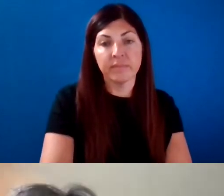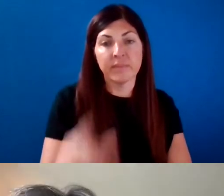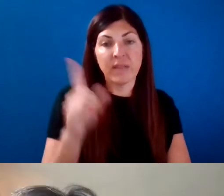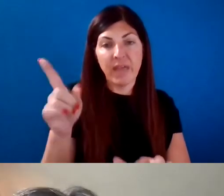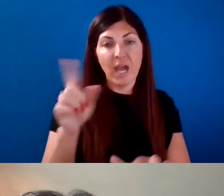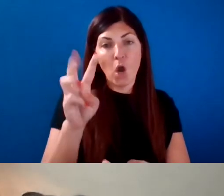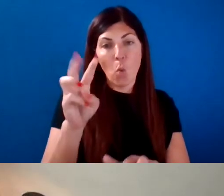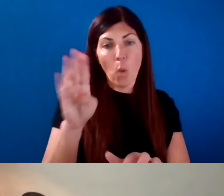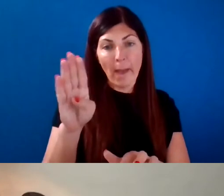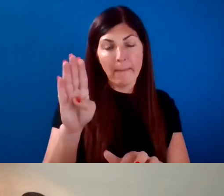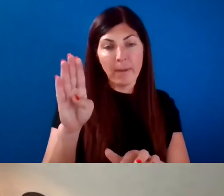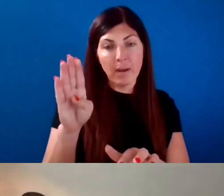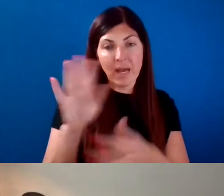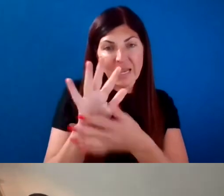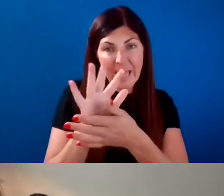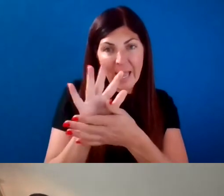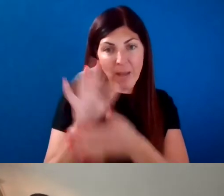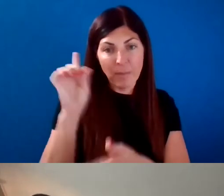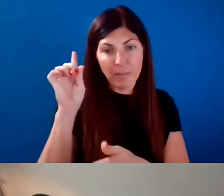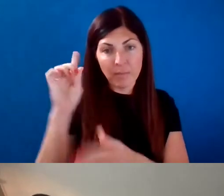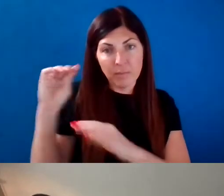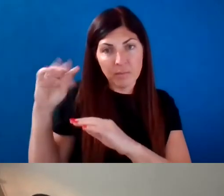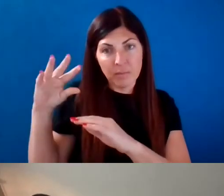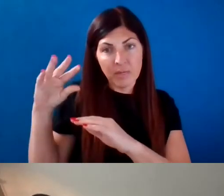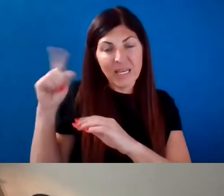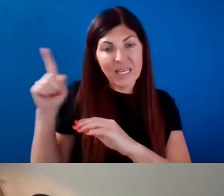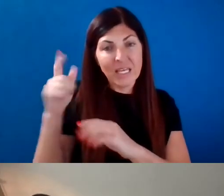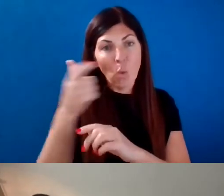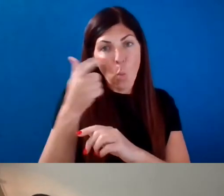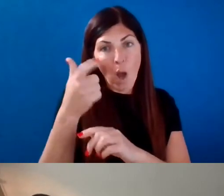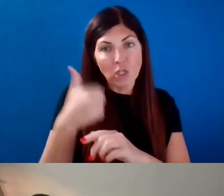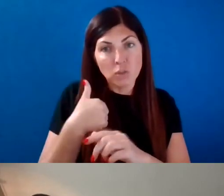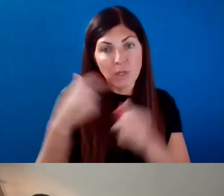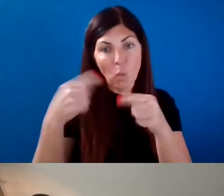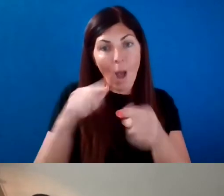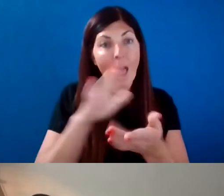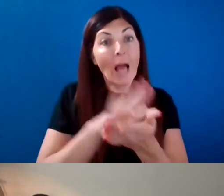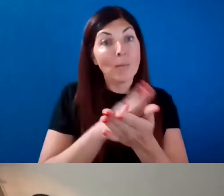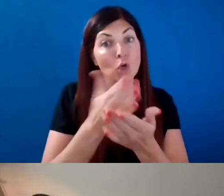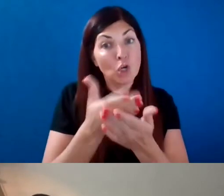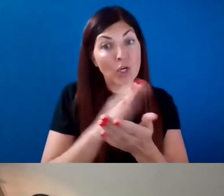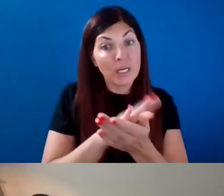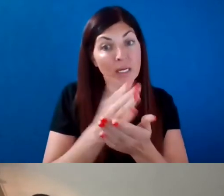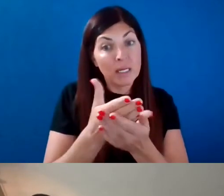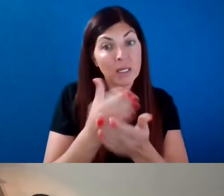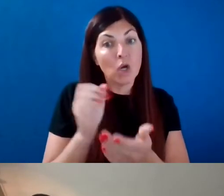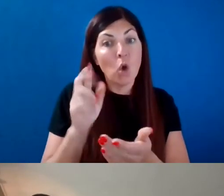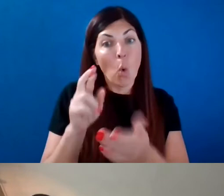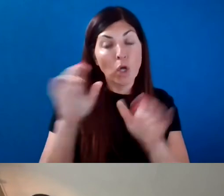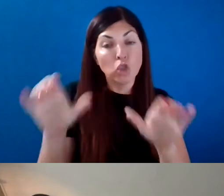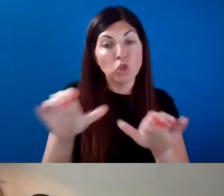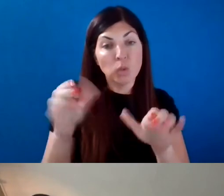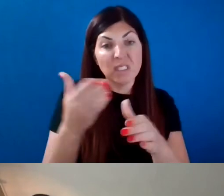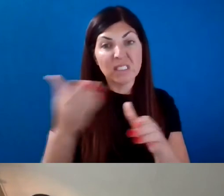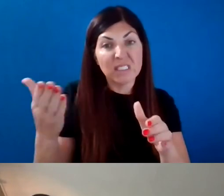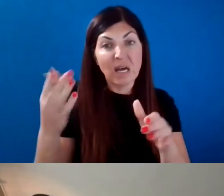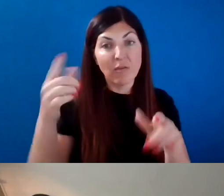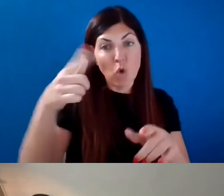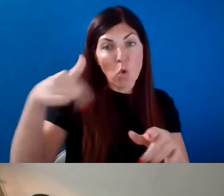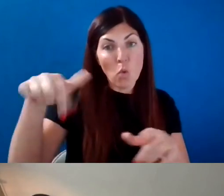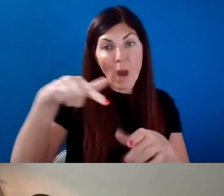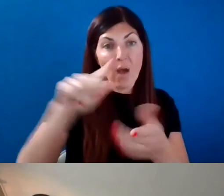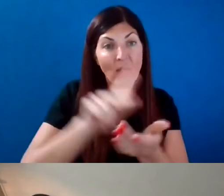webcams, so he can watch me while I'm cooking or doing stuff around in the